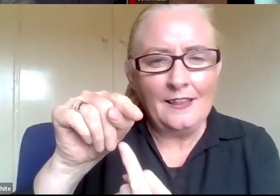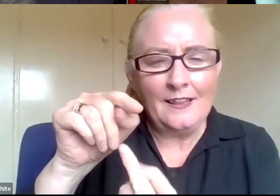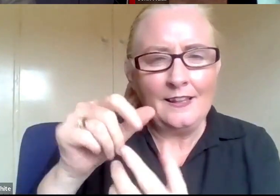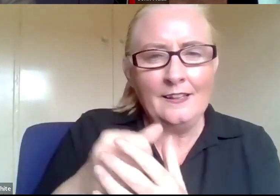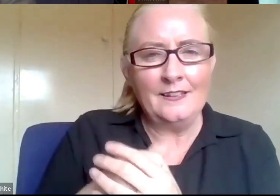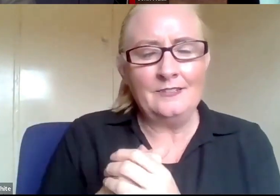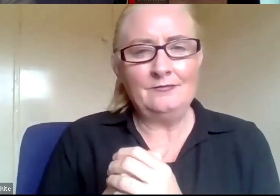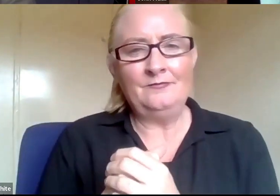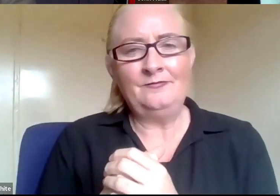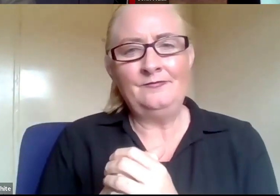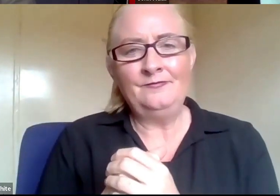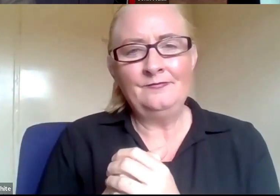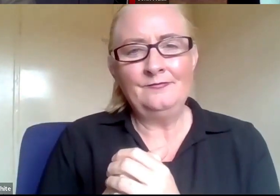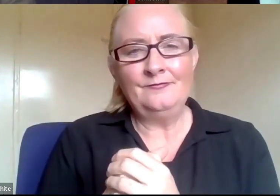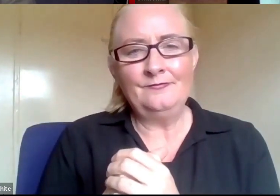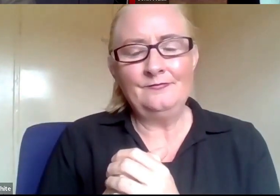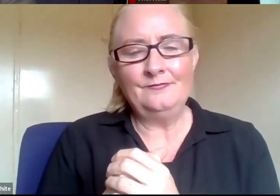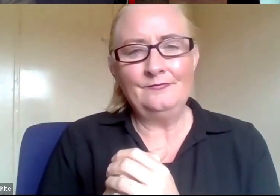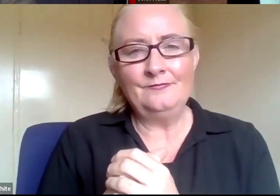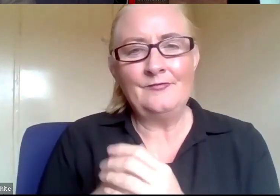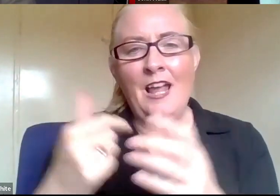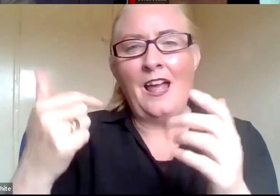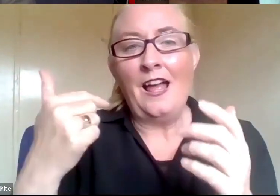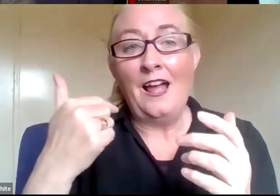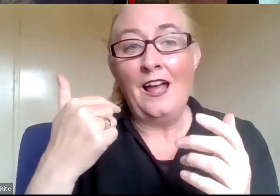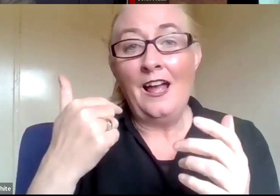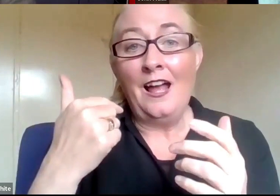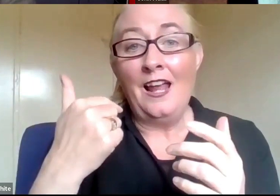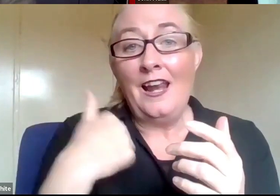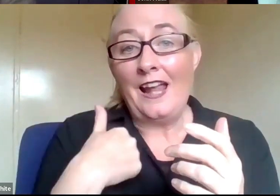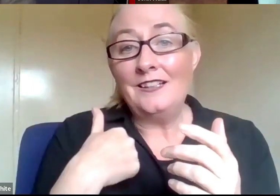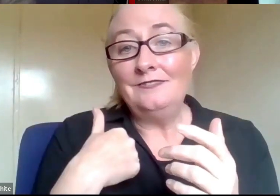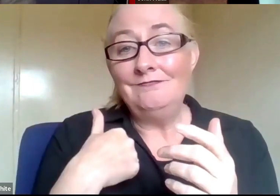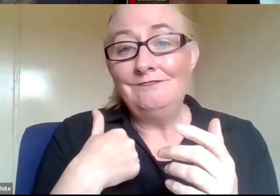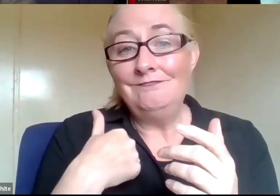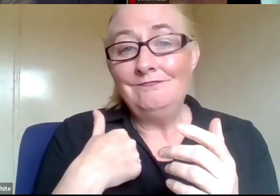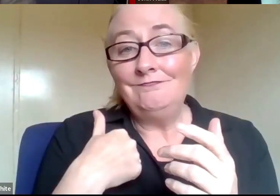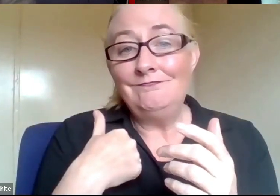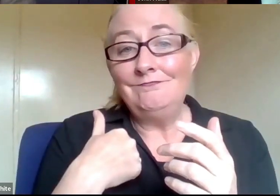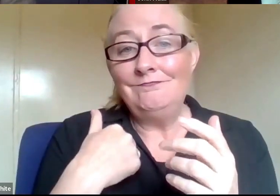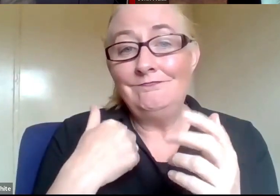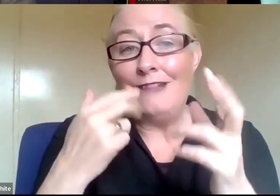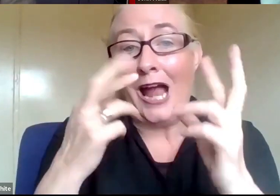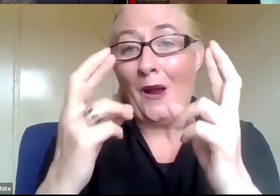I also hope you'll buy some of my books as well, but I ought to mention.